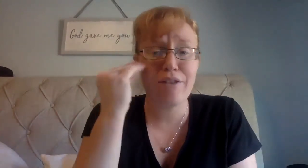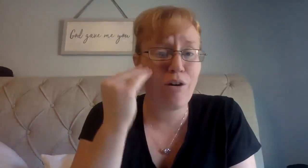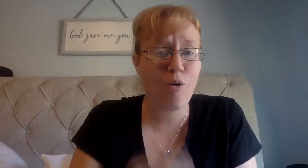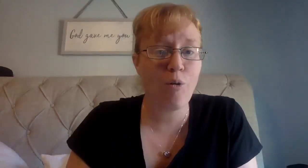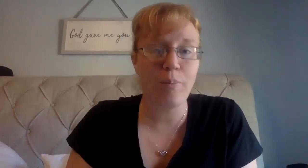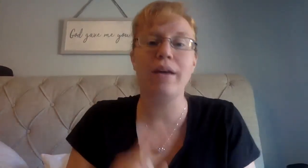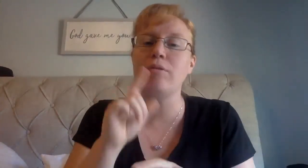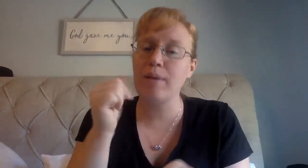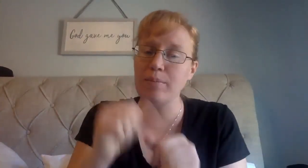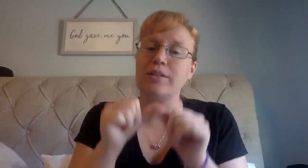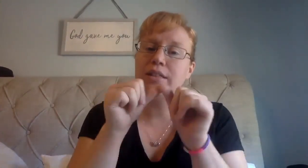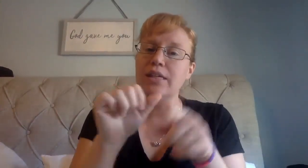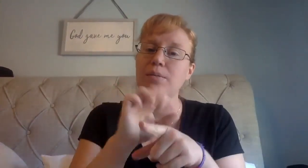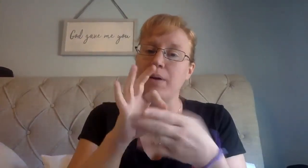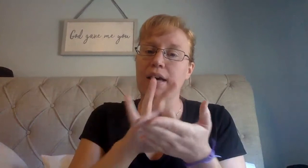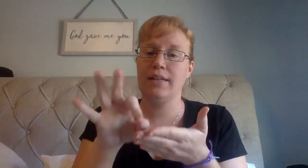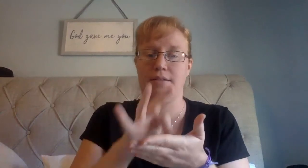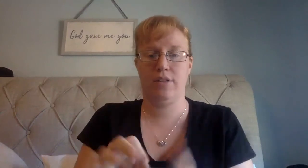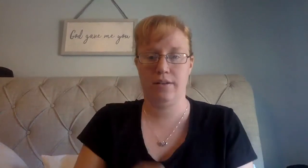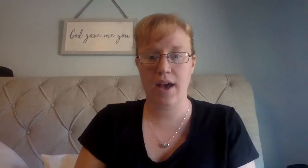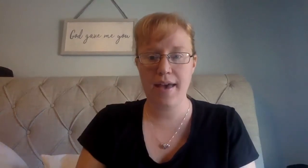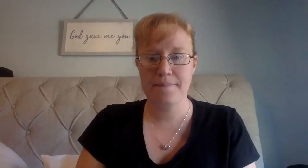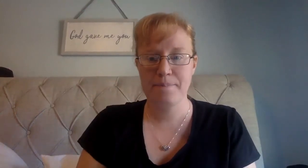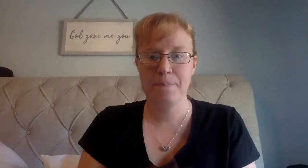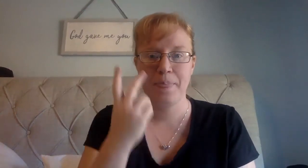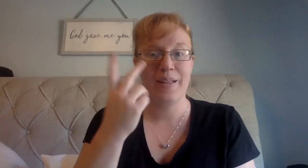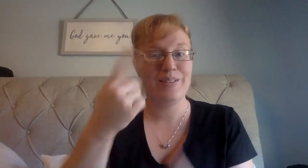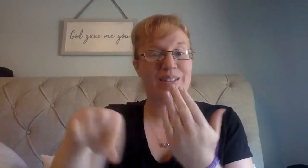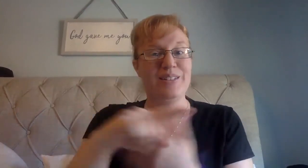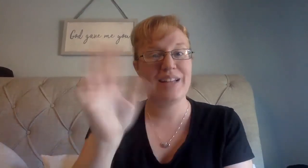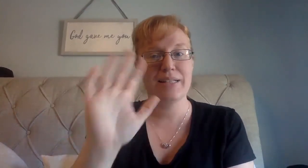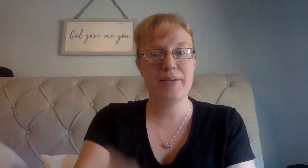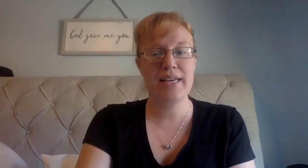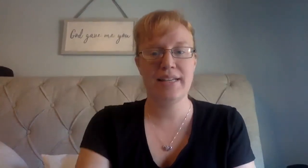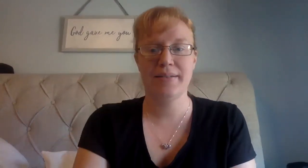home, but remember to keep on counting, okay? See you next week.